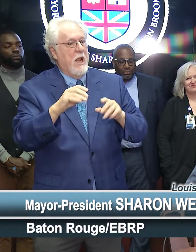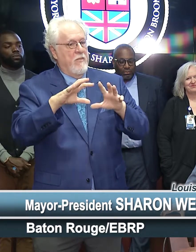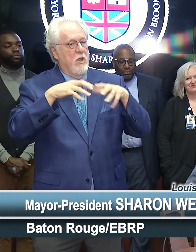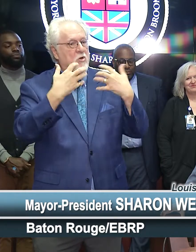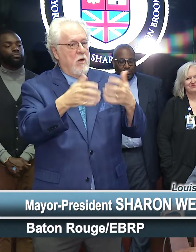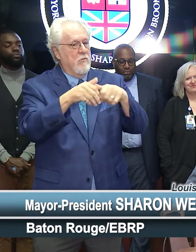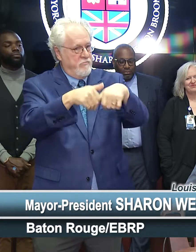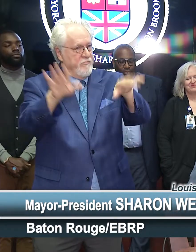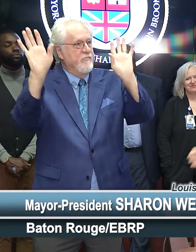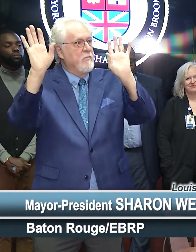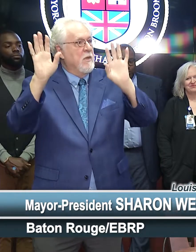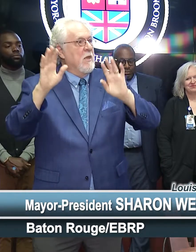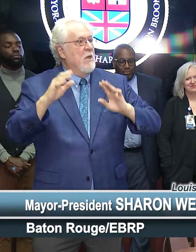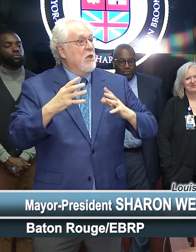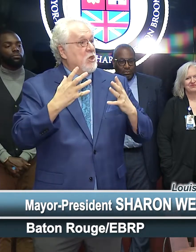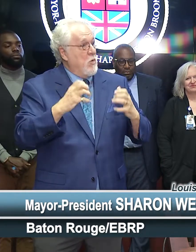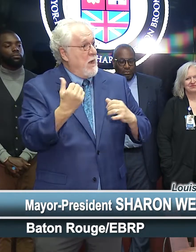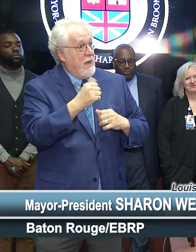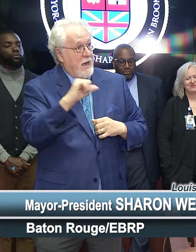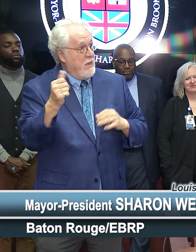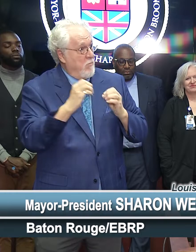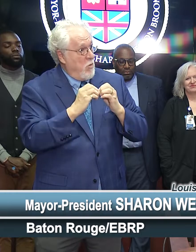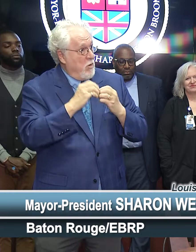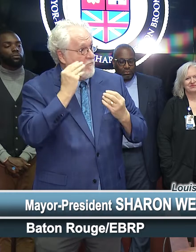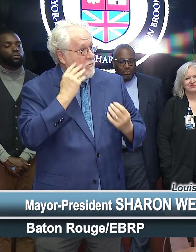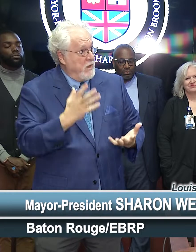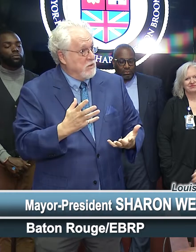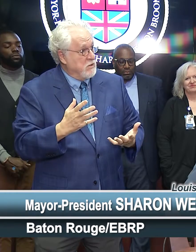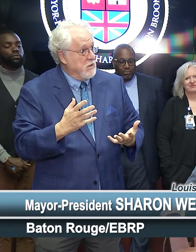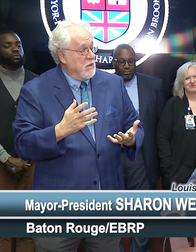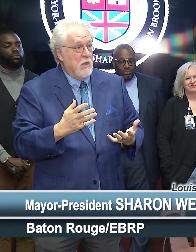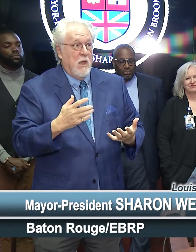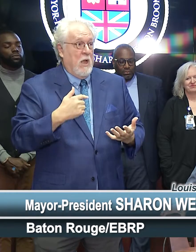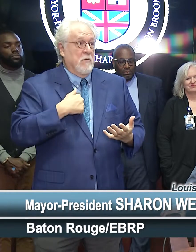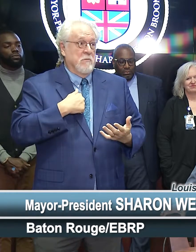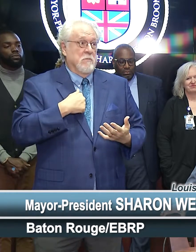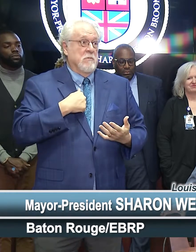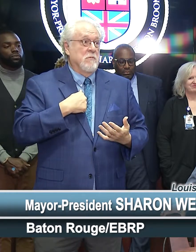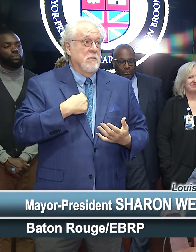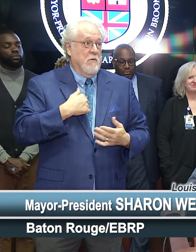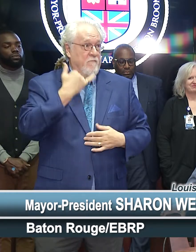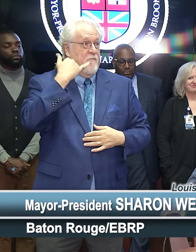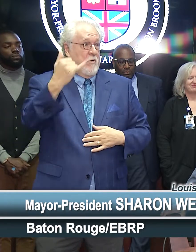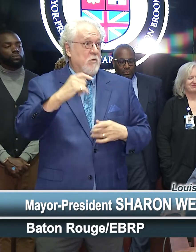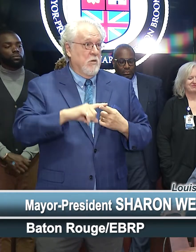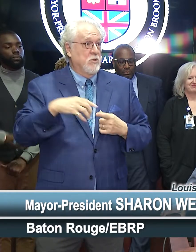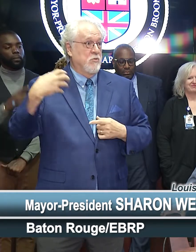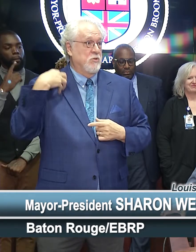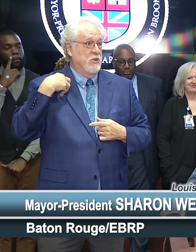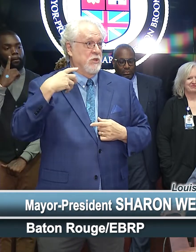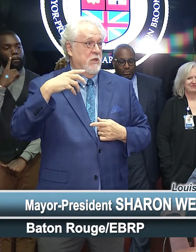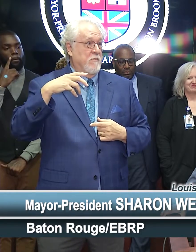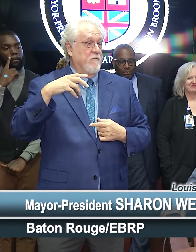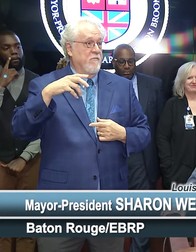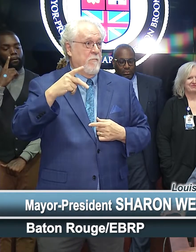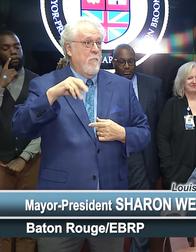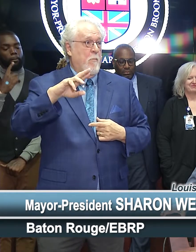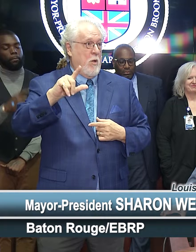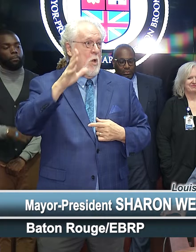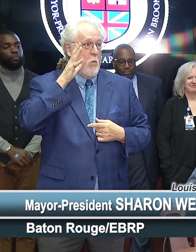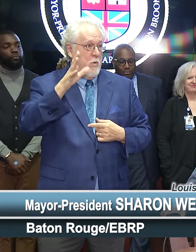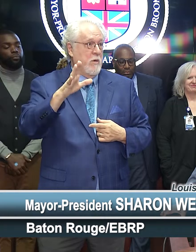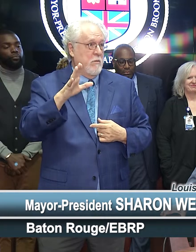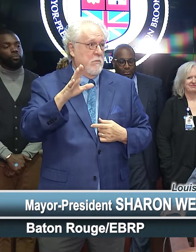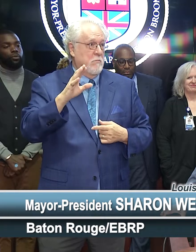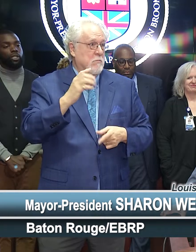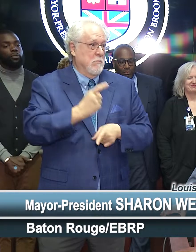was dispersed. If you want any additional information, I would say a phone call to Chief Paul would certainly